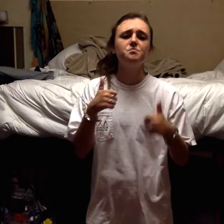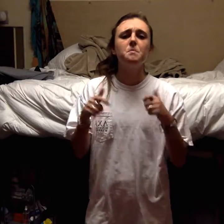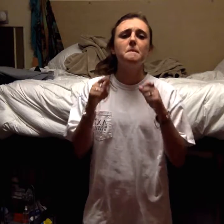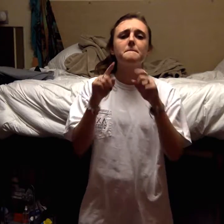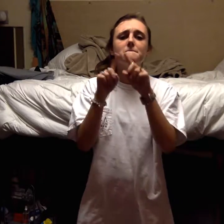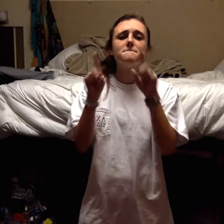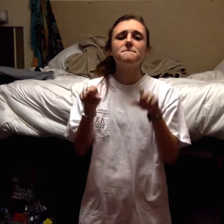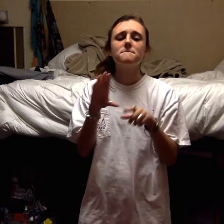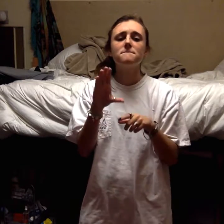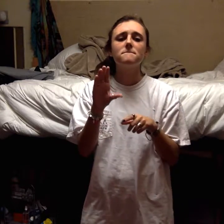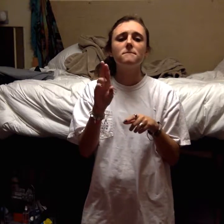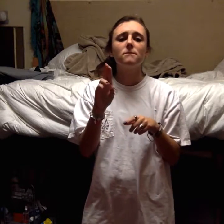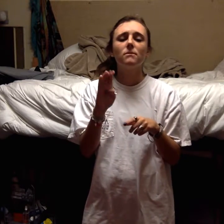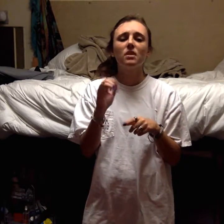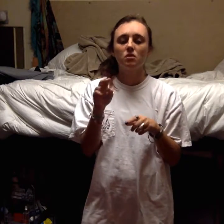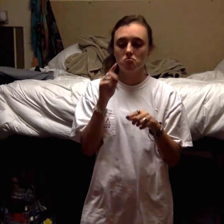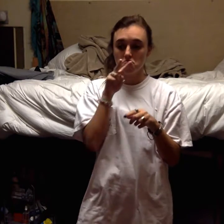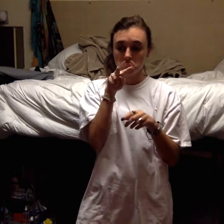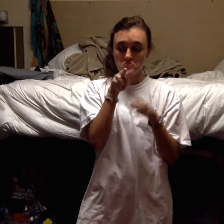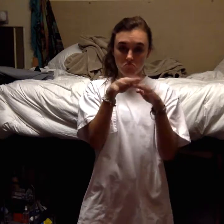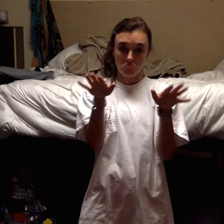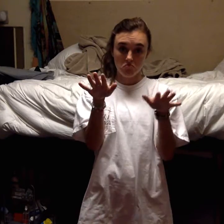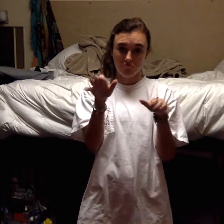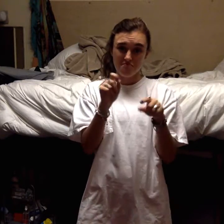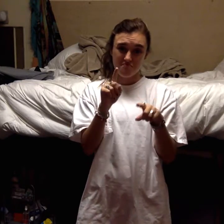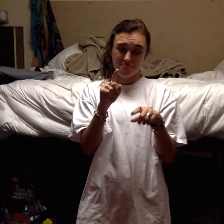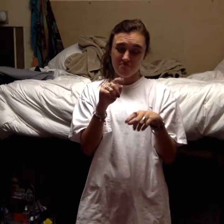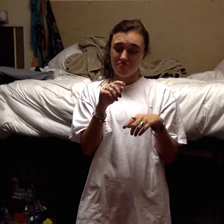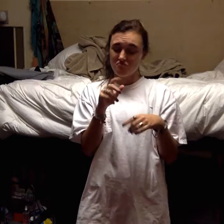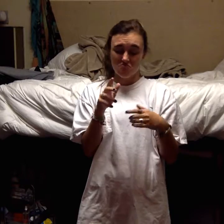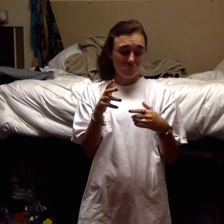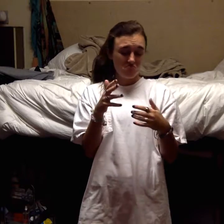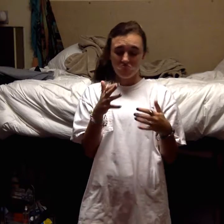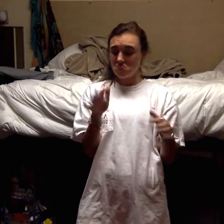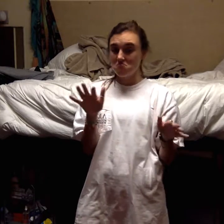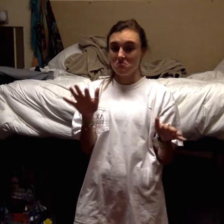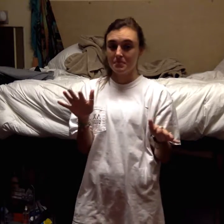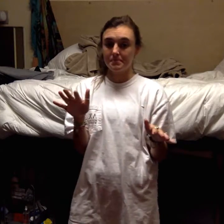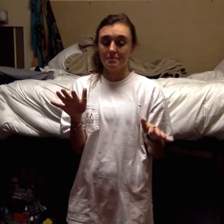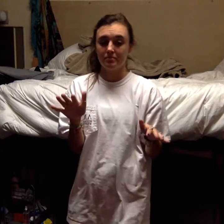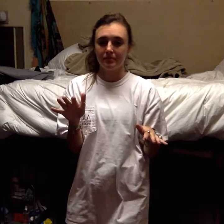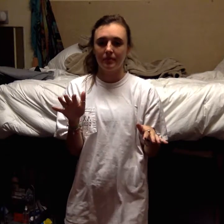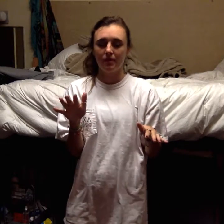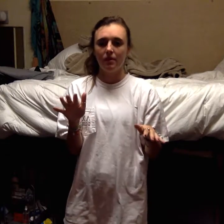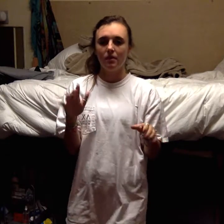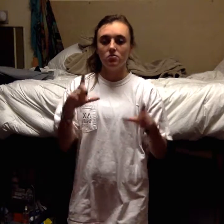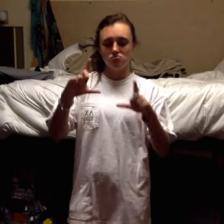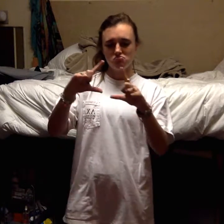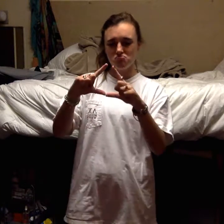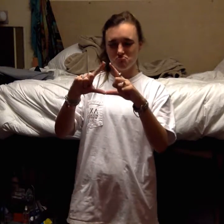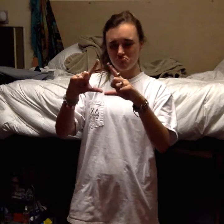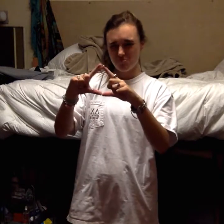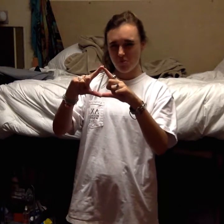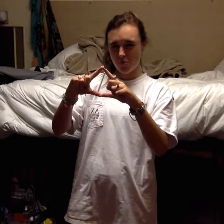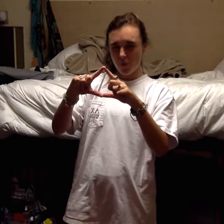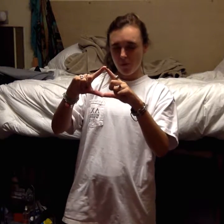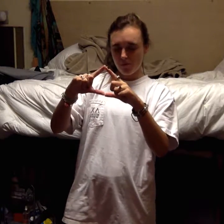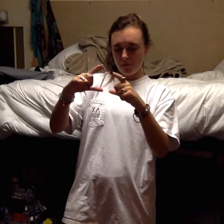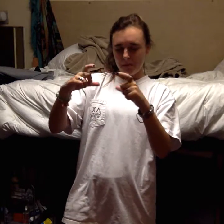level. Now, if you had a long enough triangle, excuse me, if